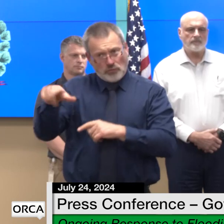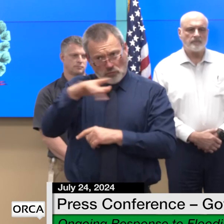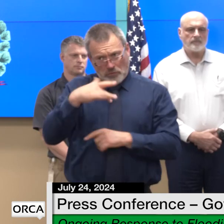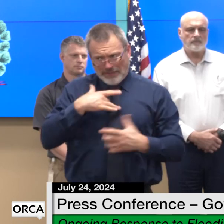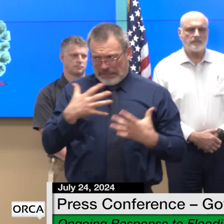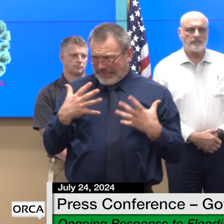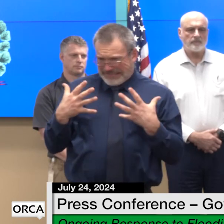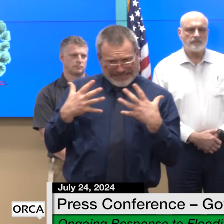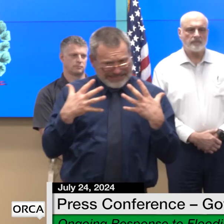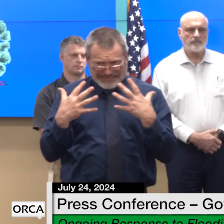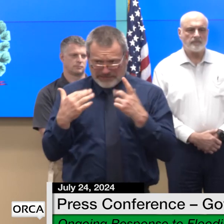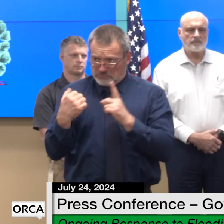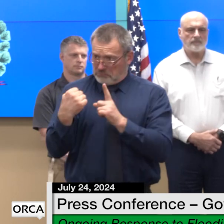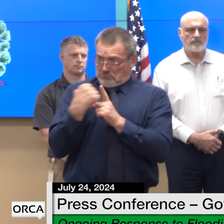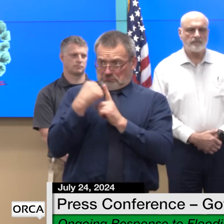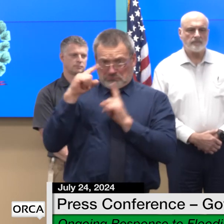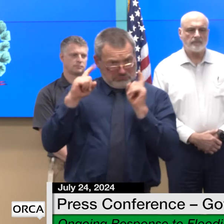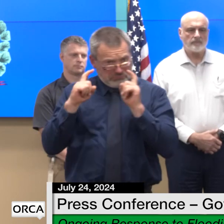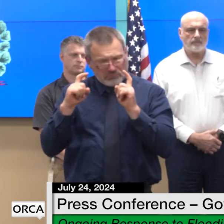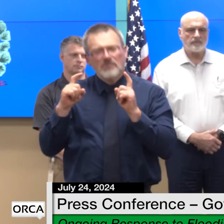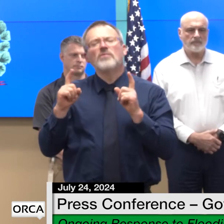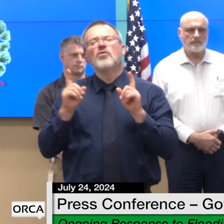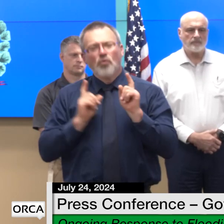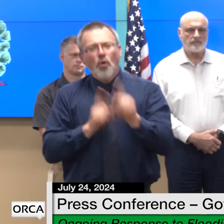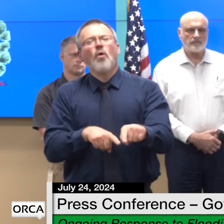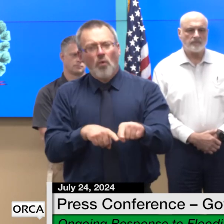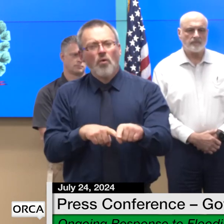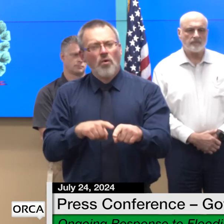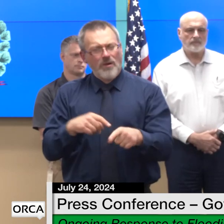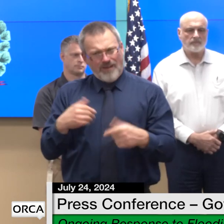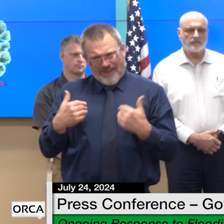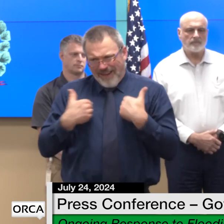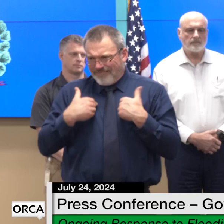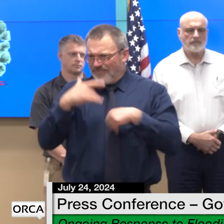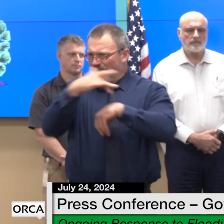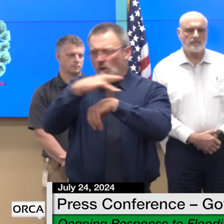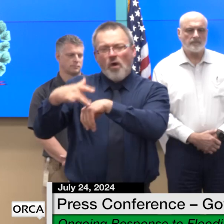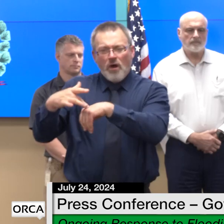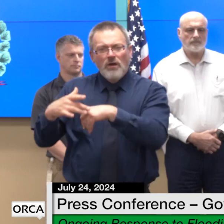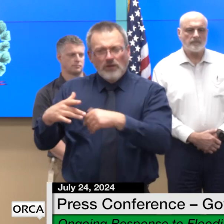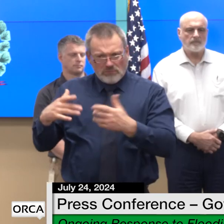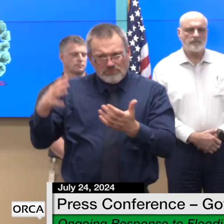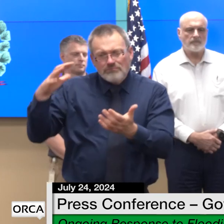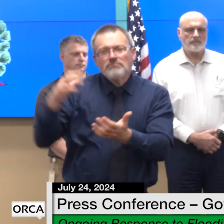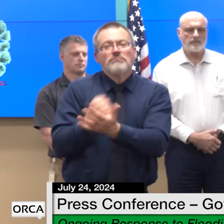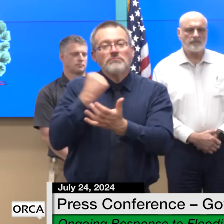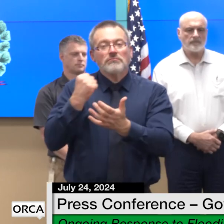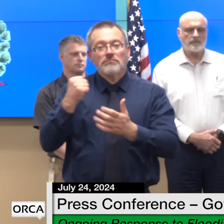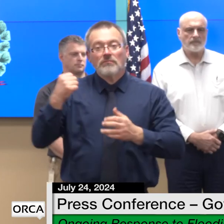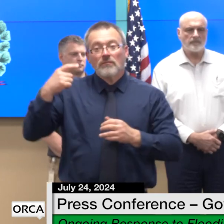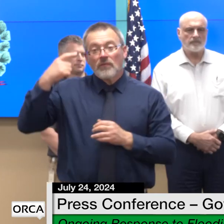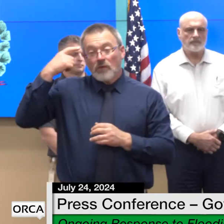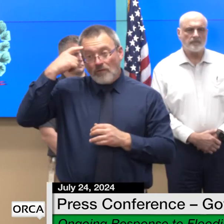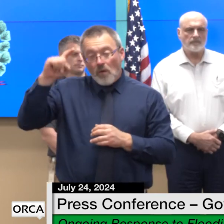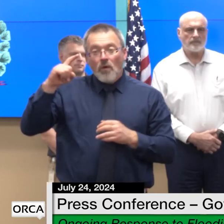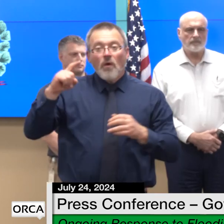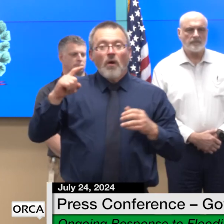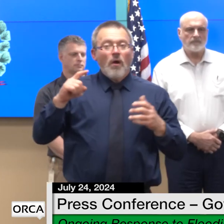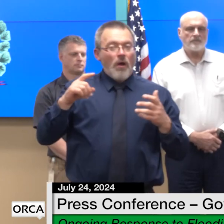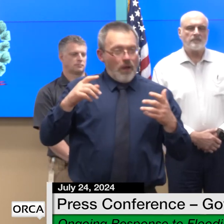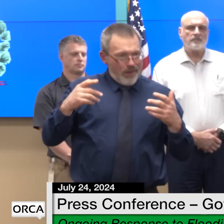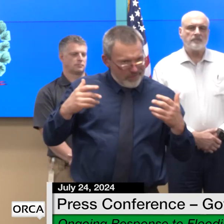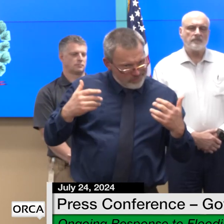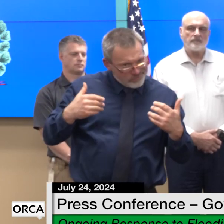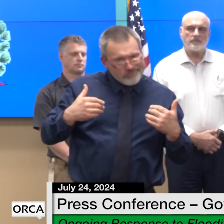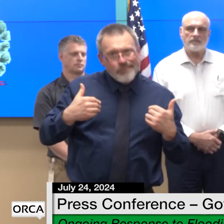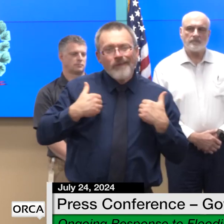of this resource. Whether you are an impacted resident, a responder assisting with the aftermath, or